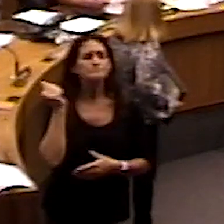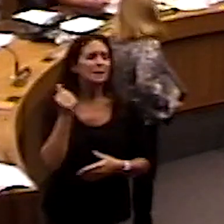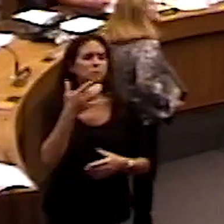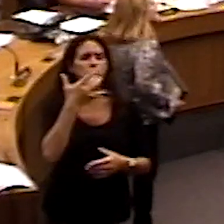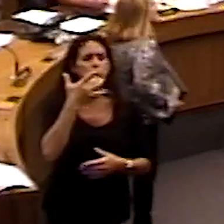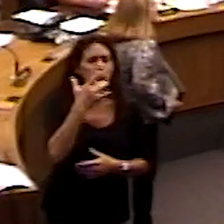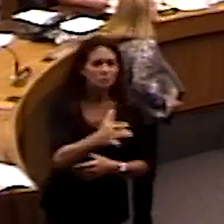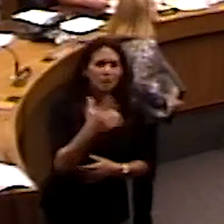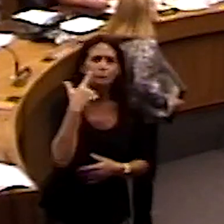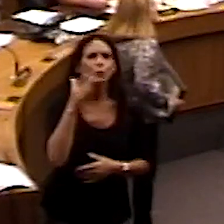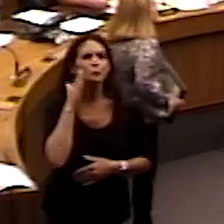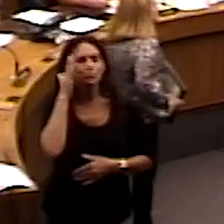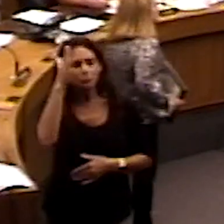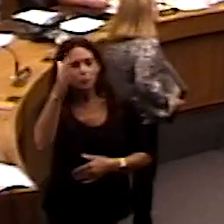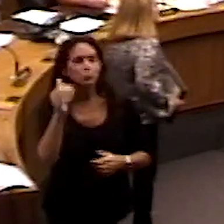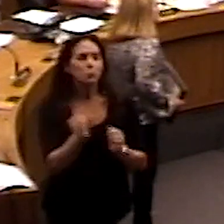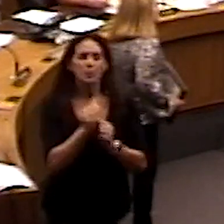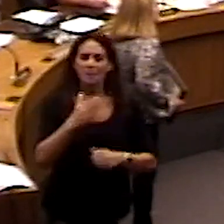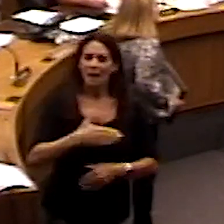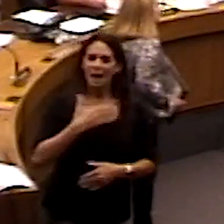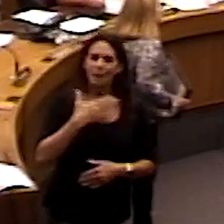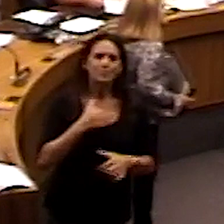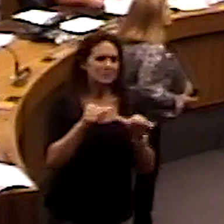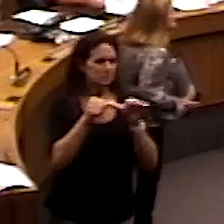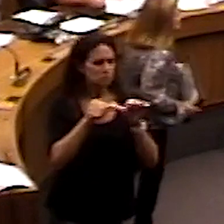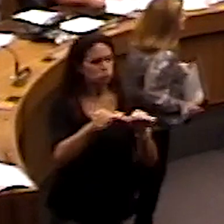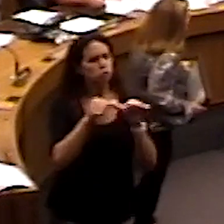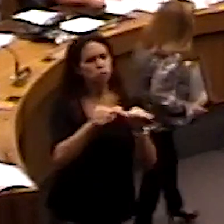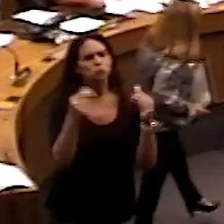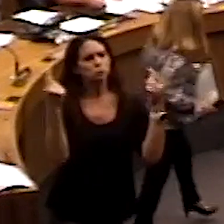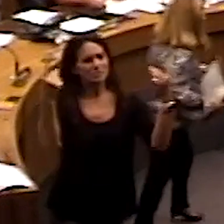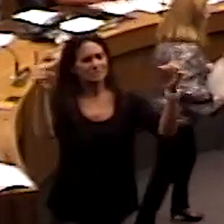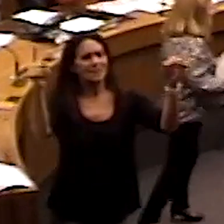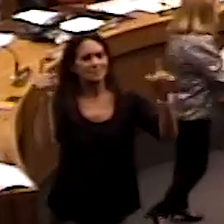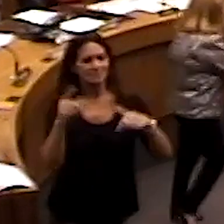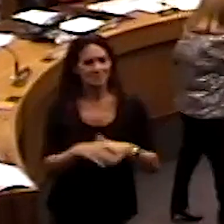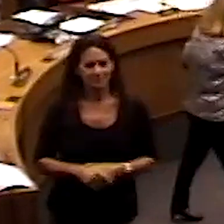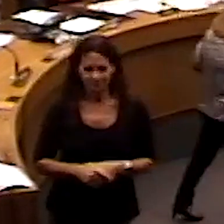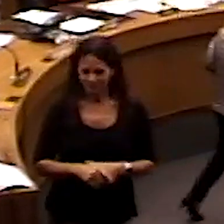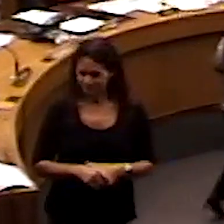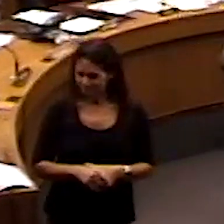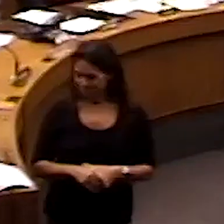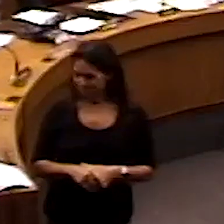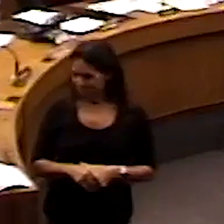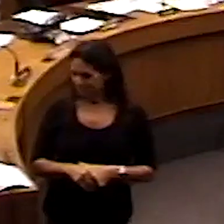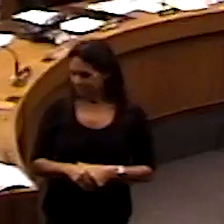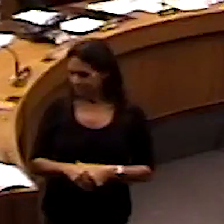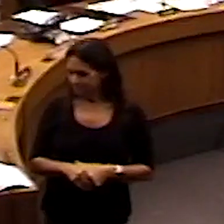future filled with happiness and continued success. Congratulations.